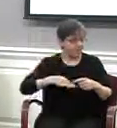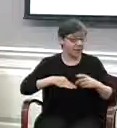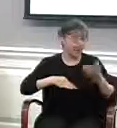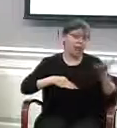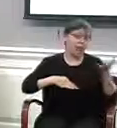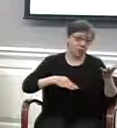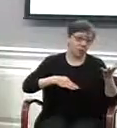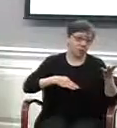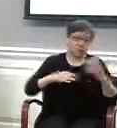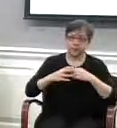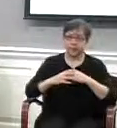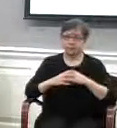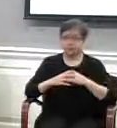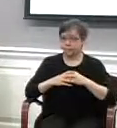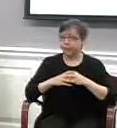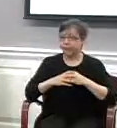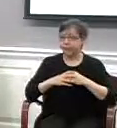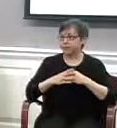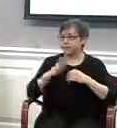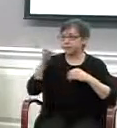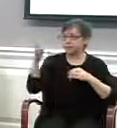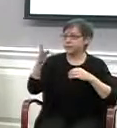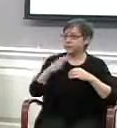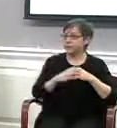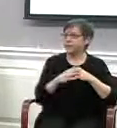respected. Yes.